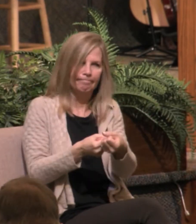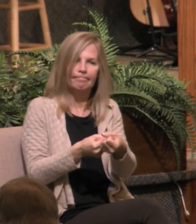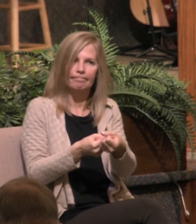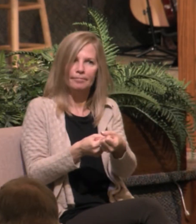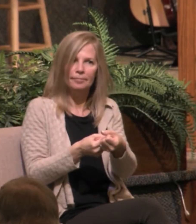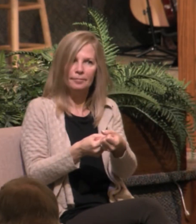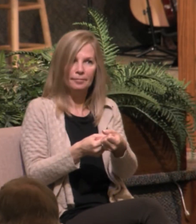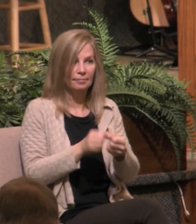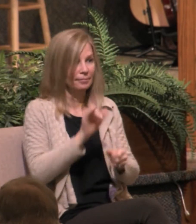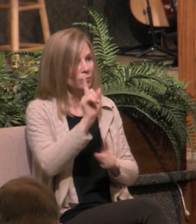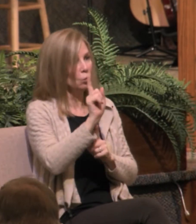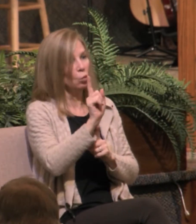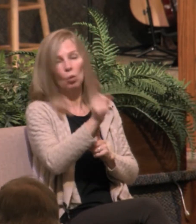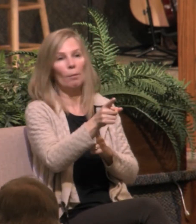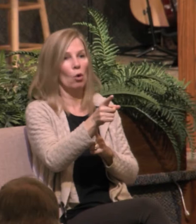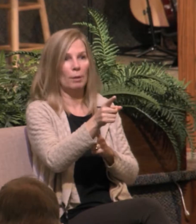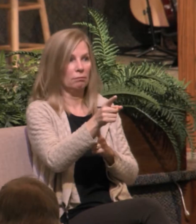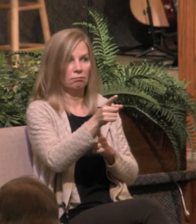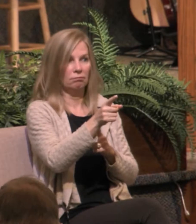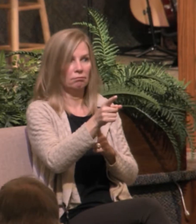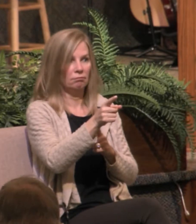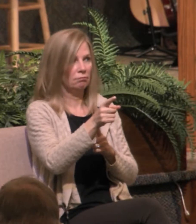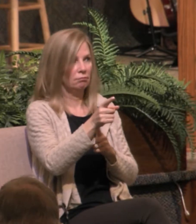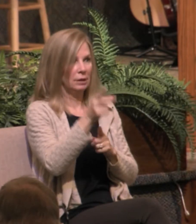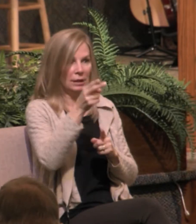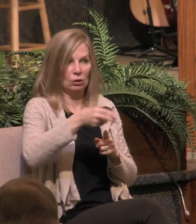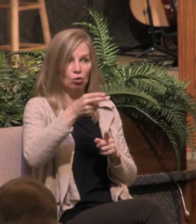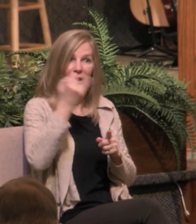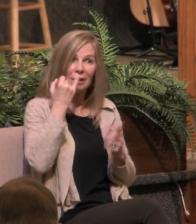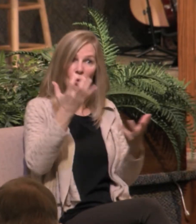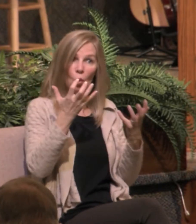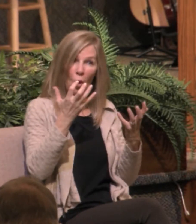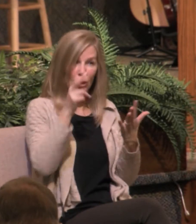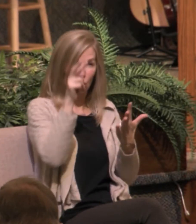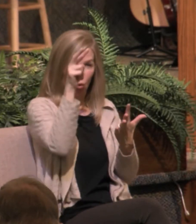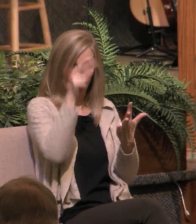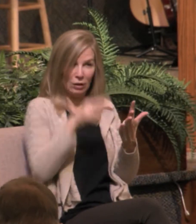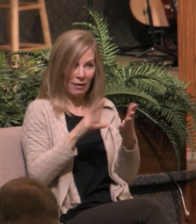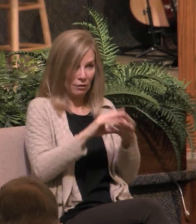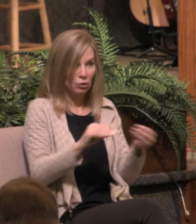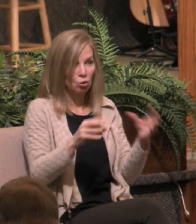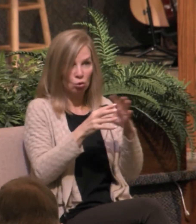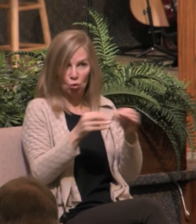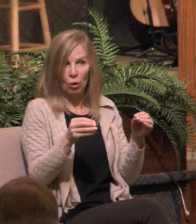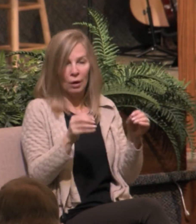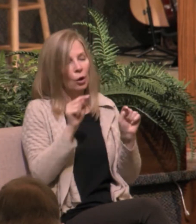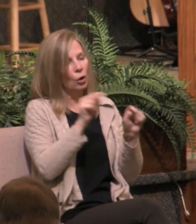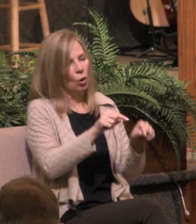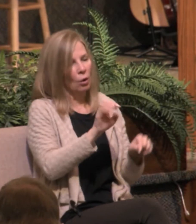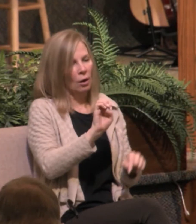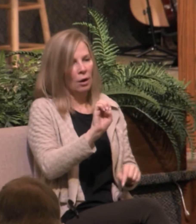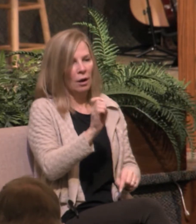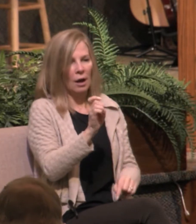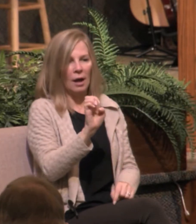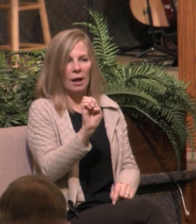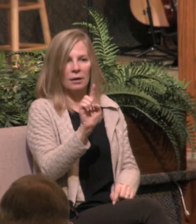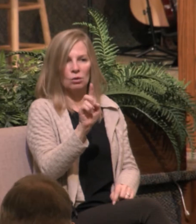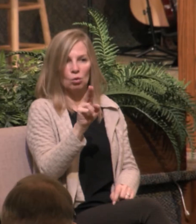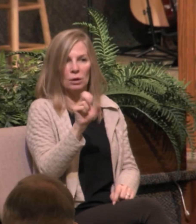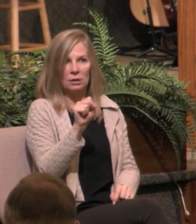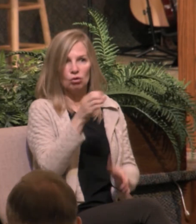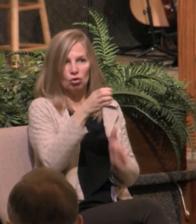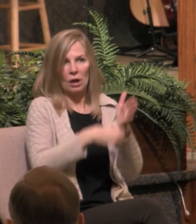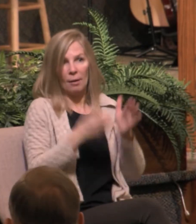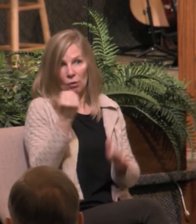It's a particular moment in biblical time, and if you wanted to read everything about it, you could go to, for example, to Exodus chapter 14.